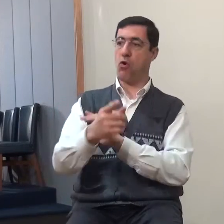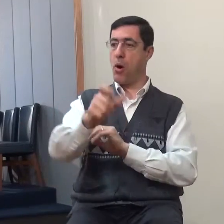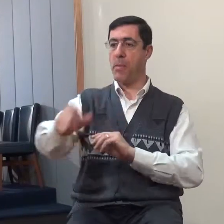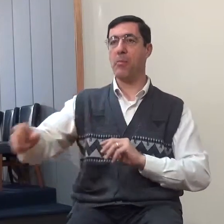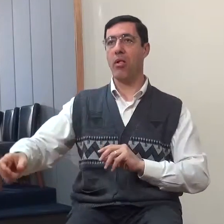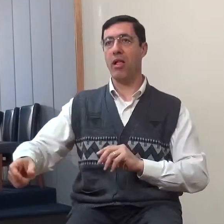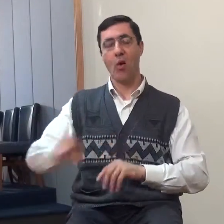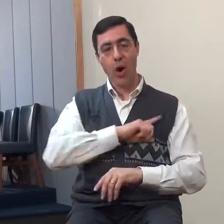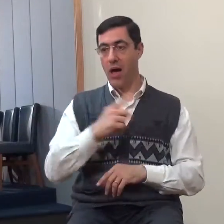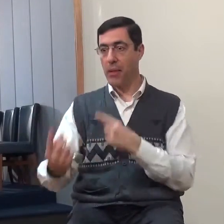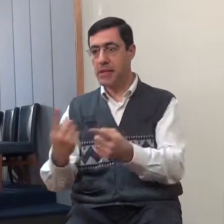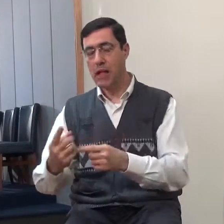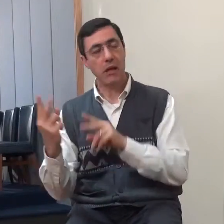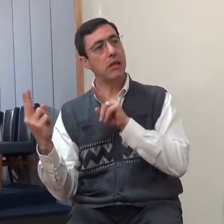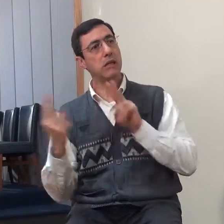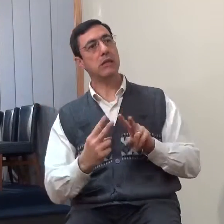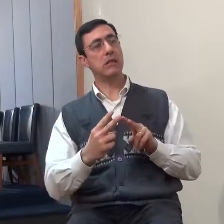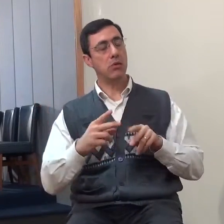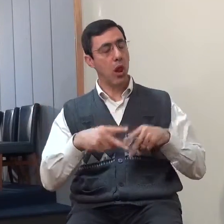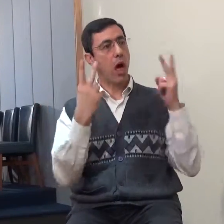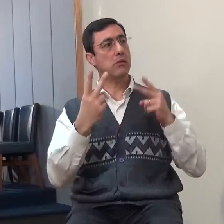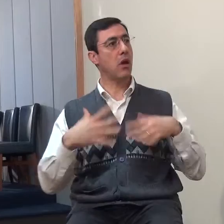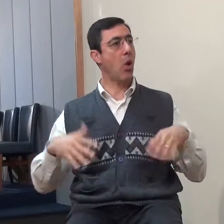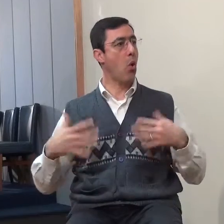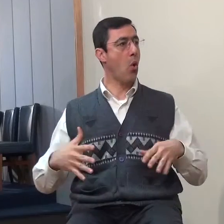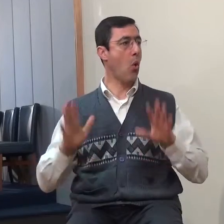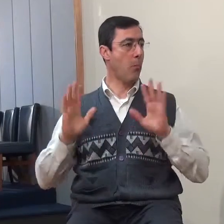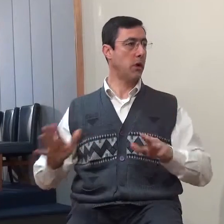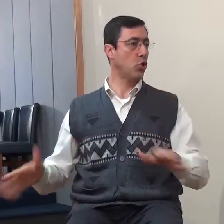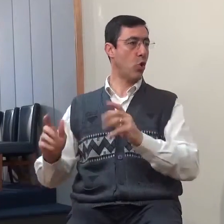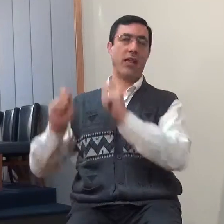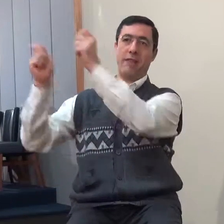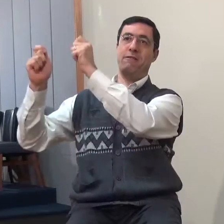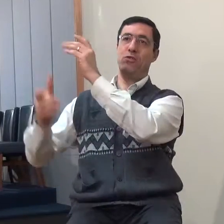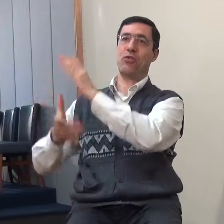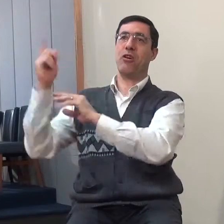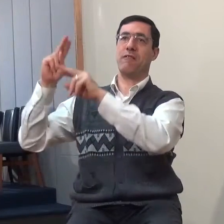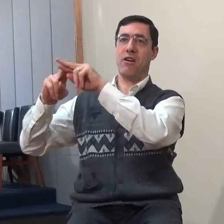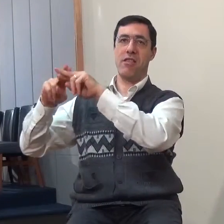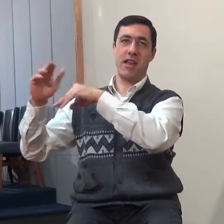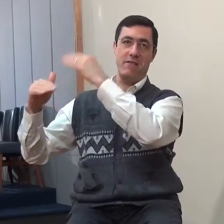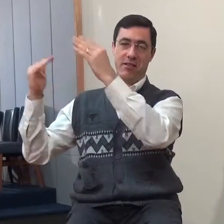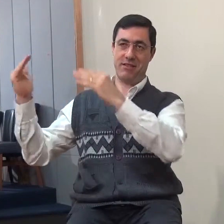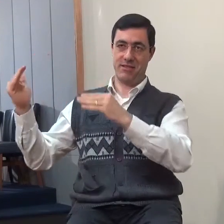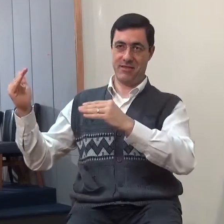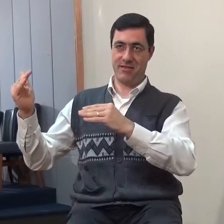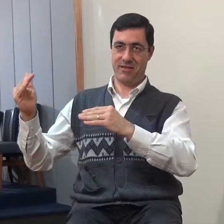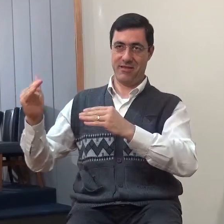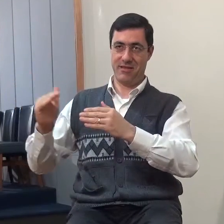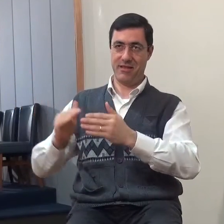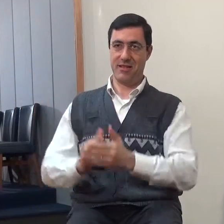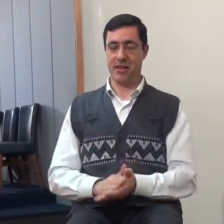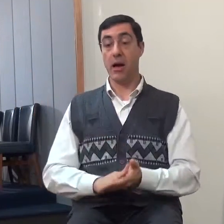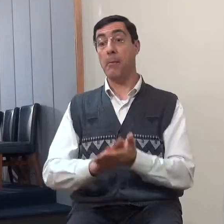in heaven. And the tendency these days is for people to assume that that refers to compassion, good